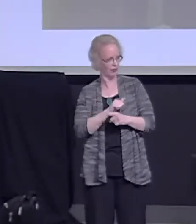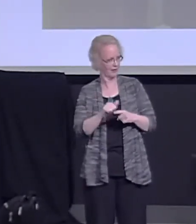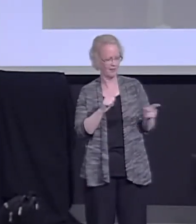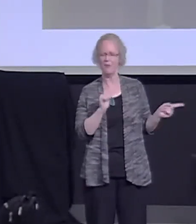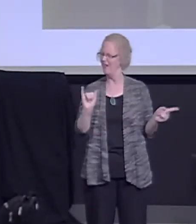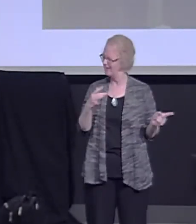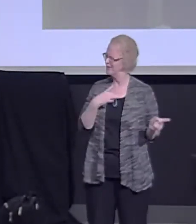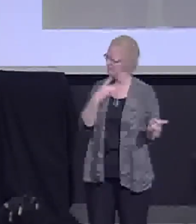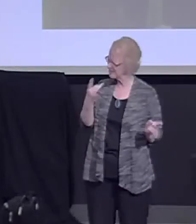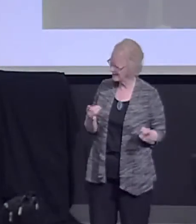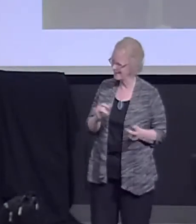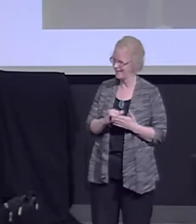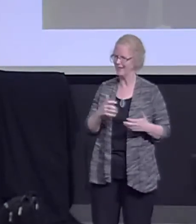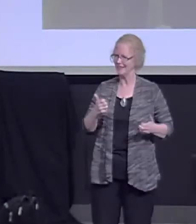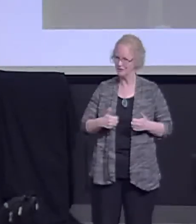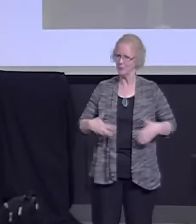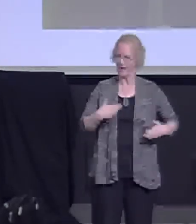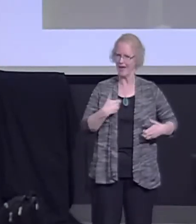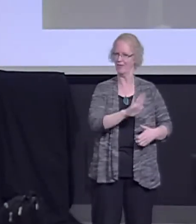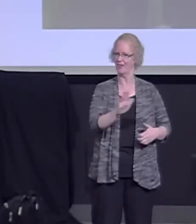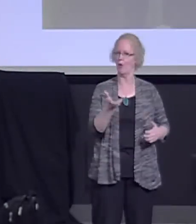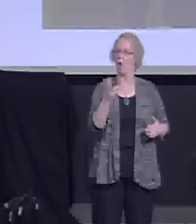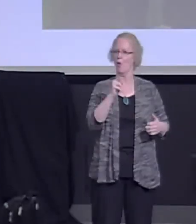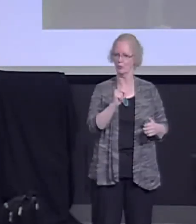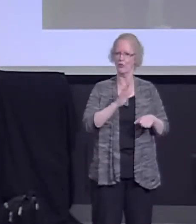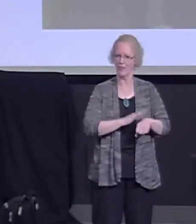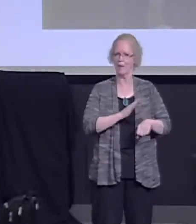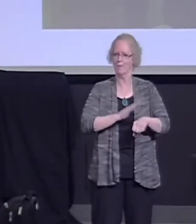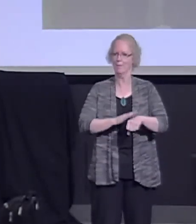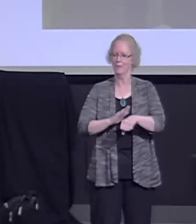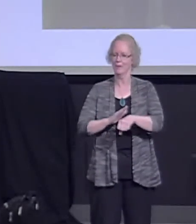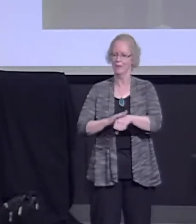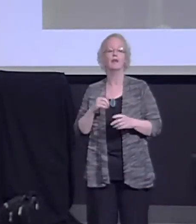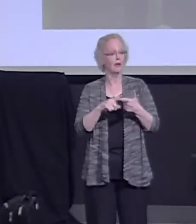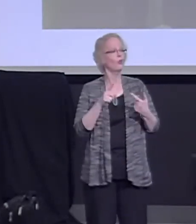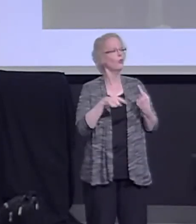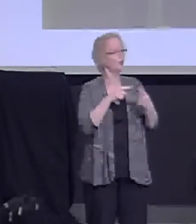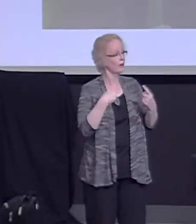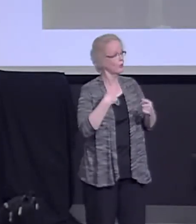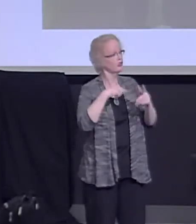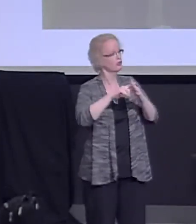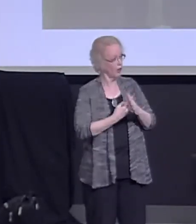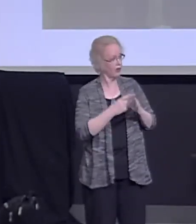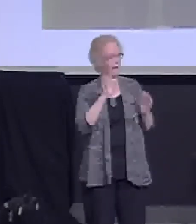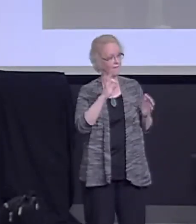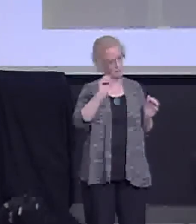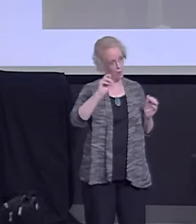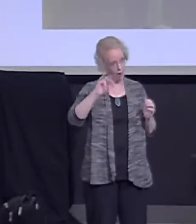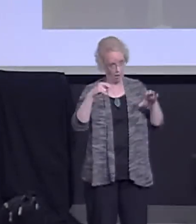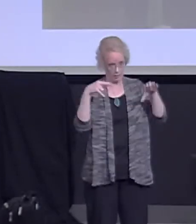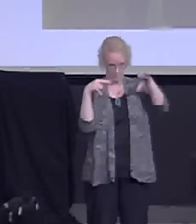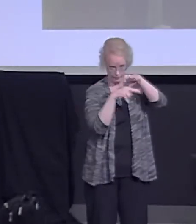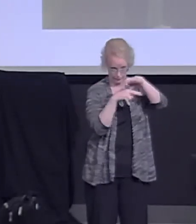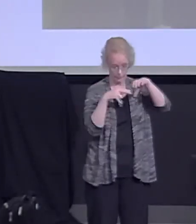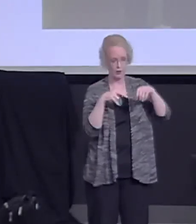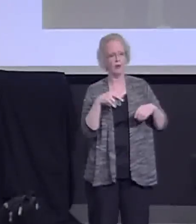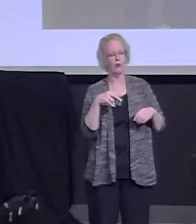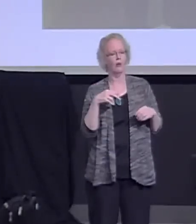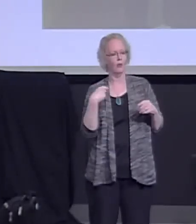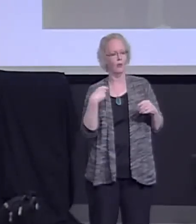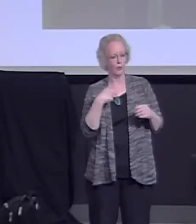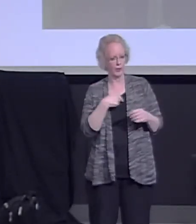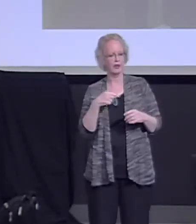interesting in itself. But the big question was then, you know, when we started to do the fMRI imaging, we said, you know, should we play back, and